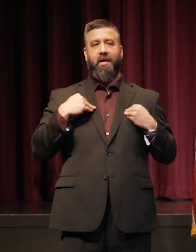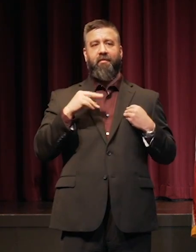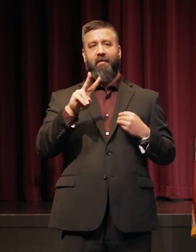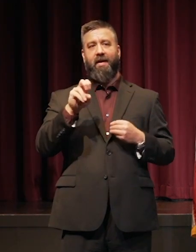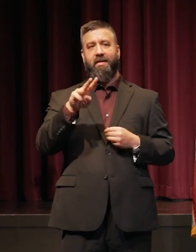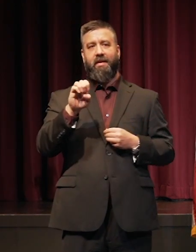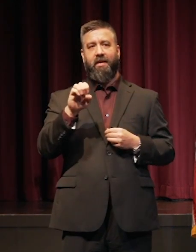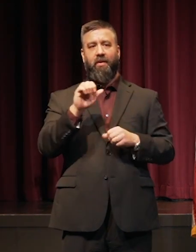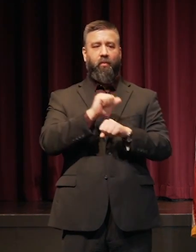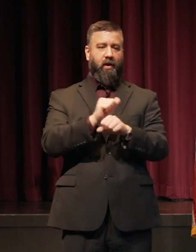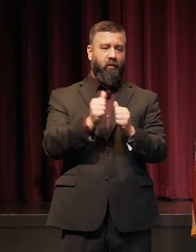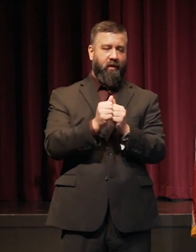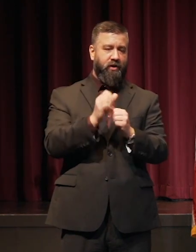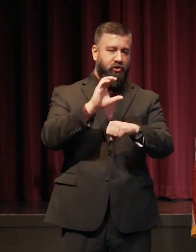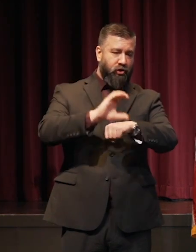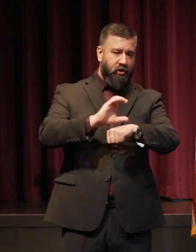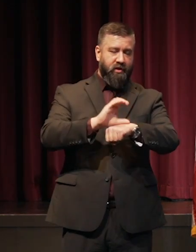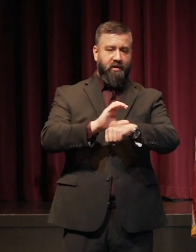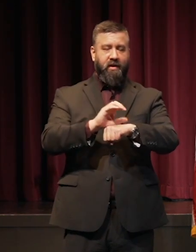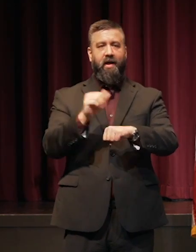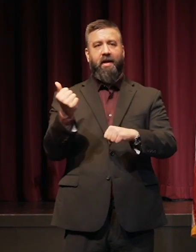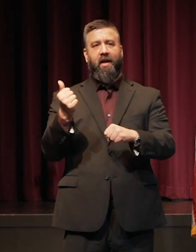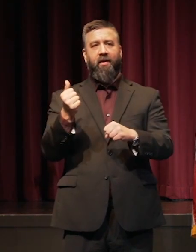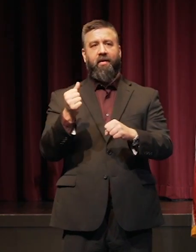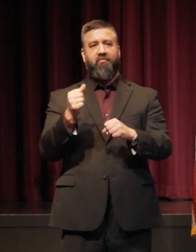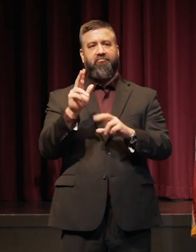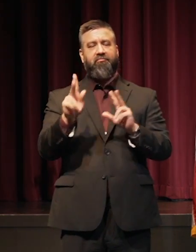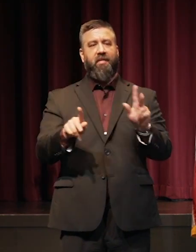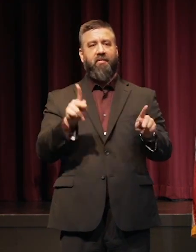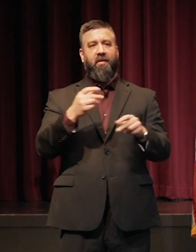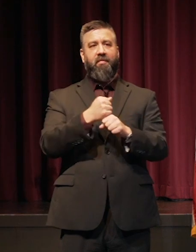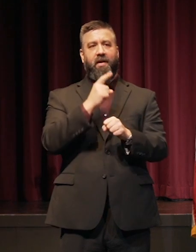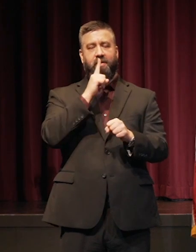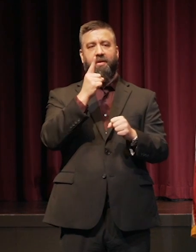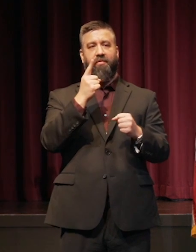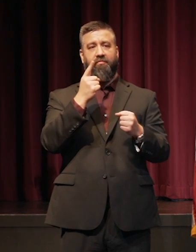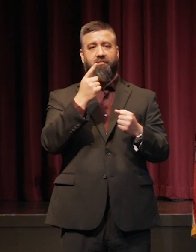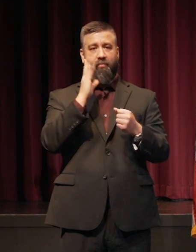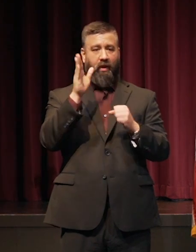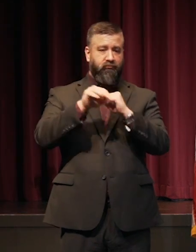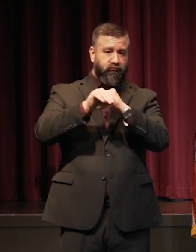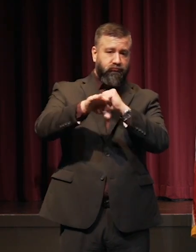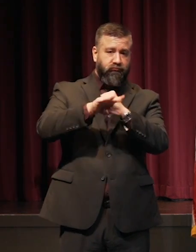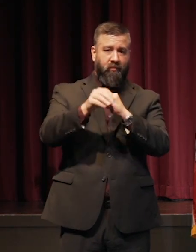working through clergy and other stakeholders to make sure that we get the word out.